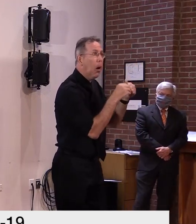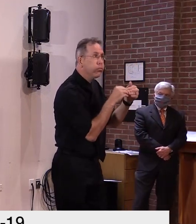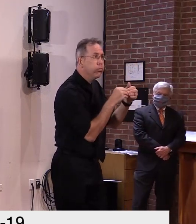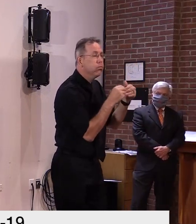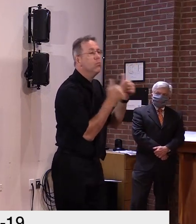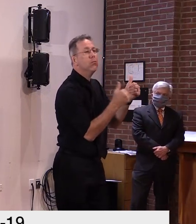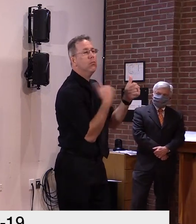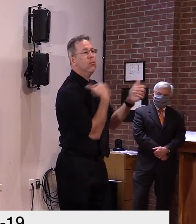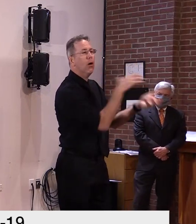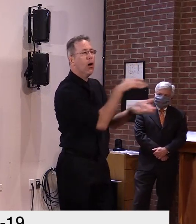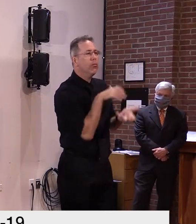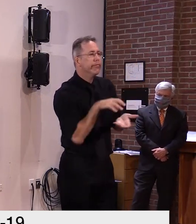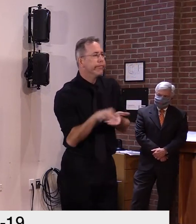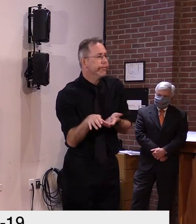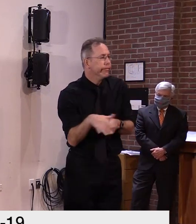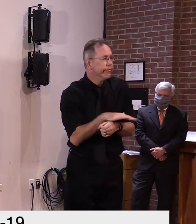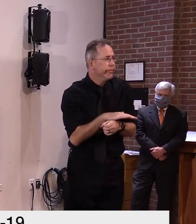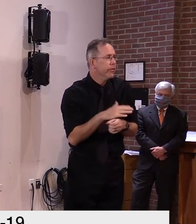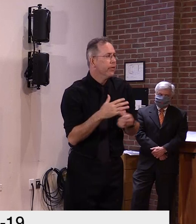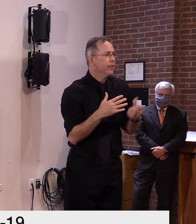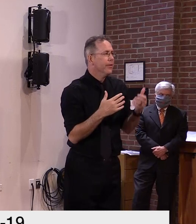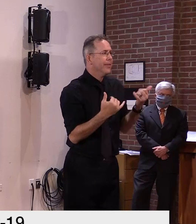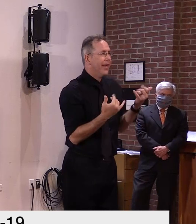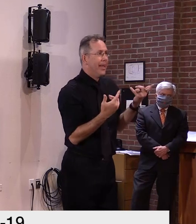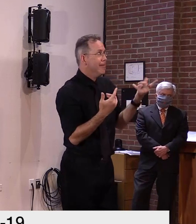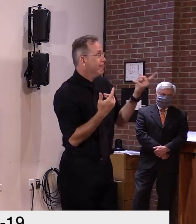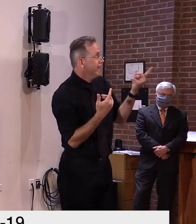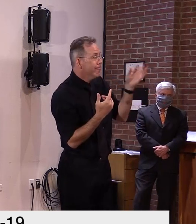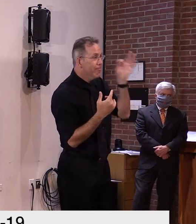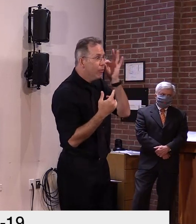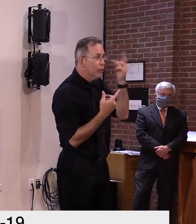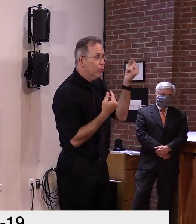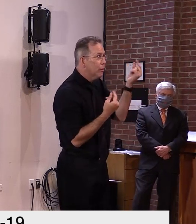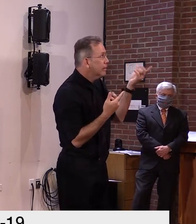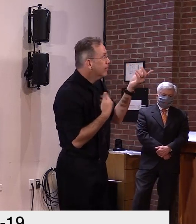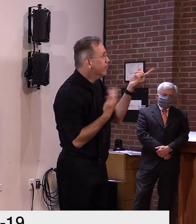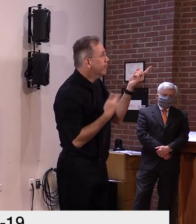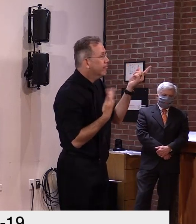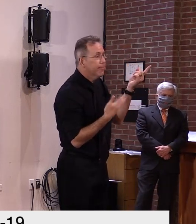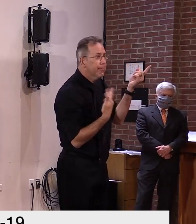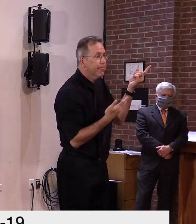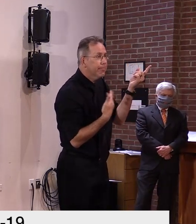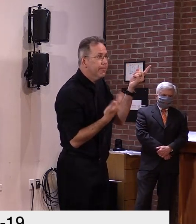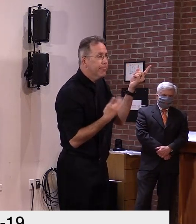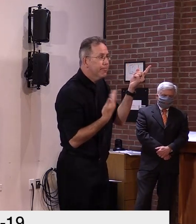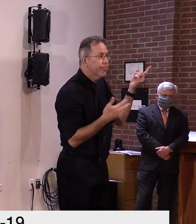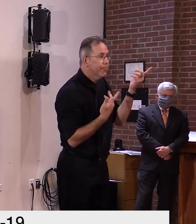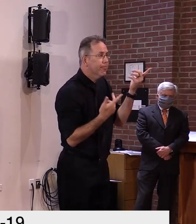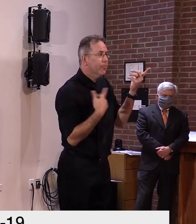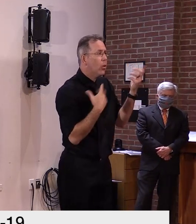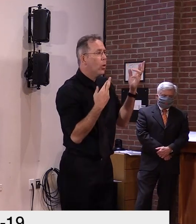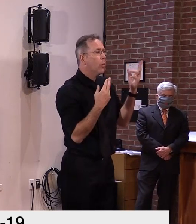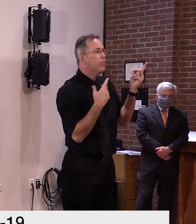Congress has not taken any action on giving the states more flexibility in some of the CARES money. So